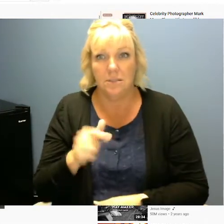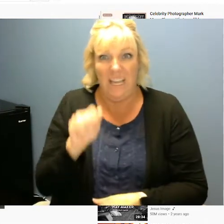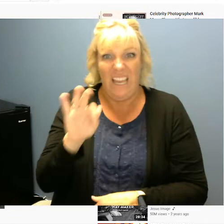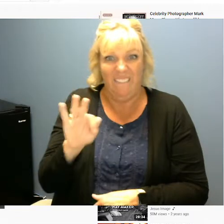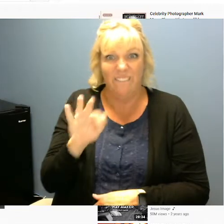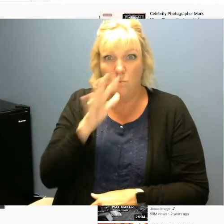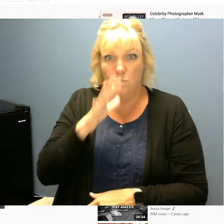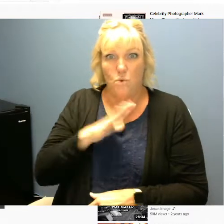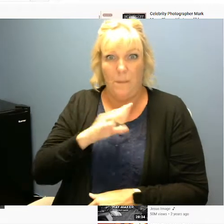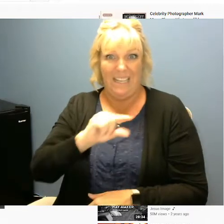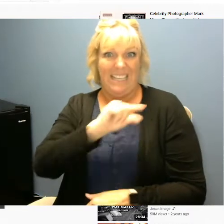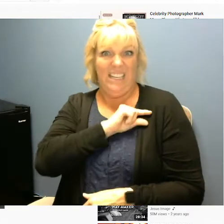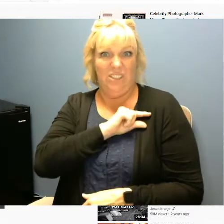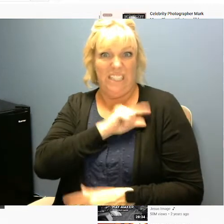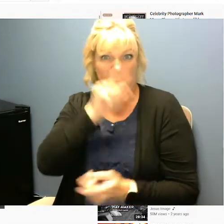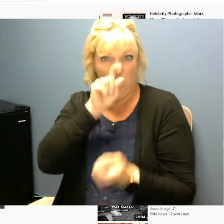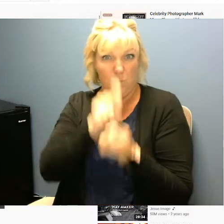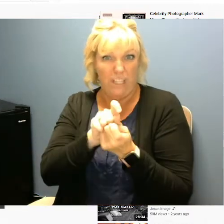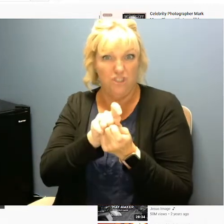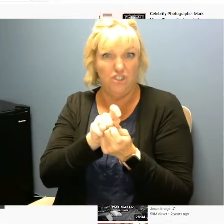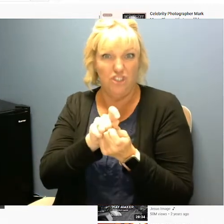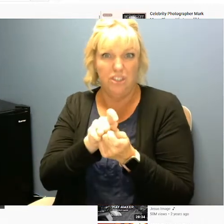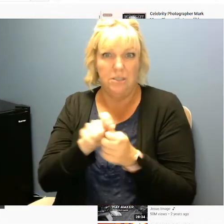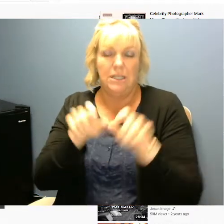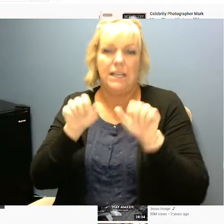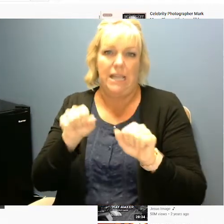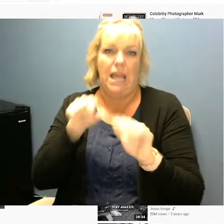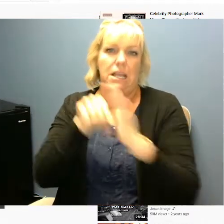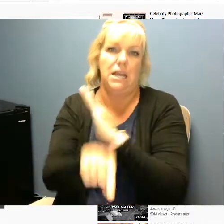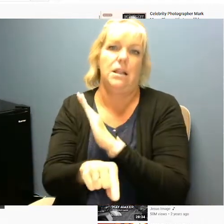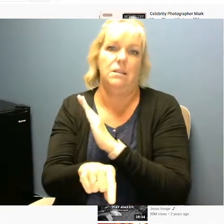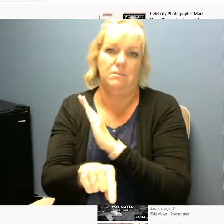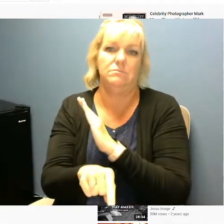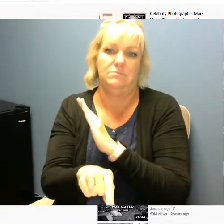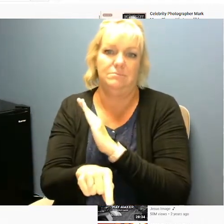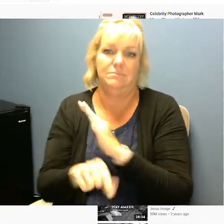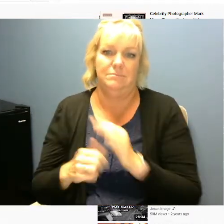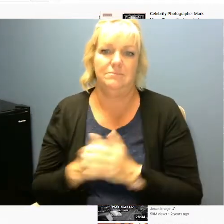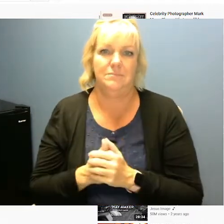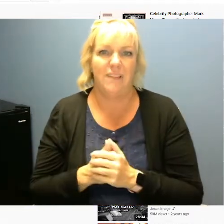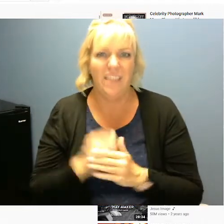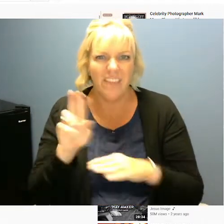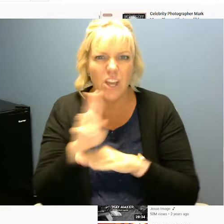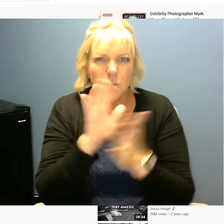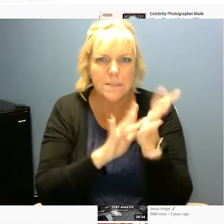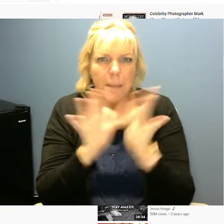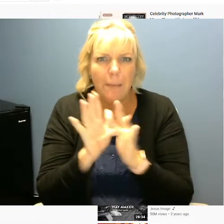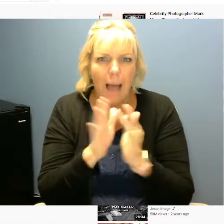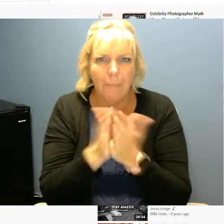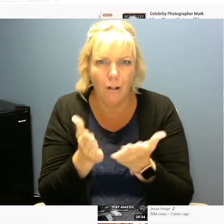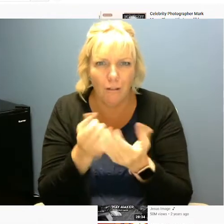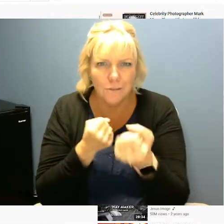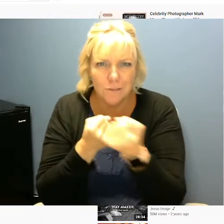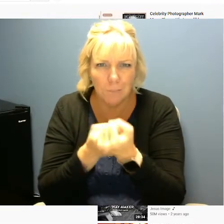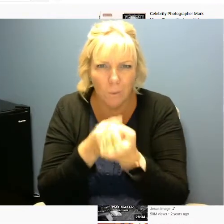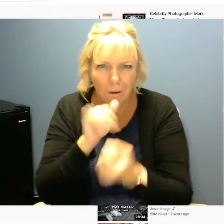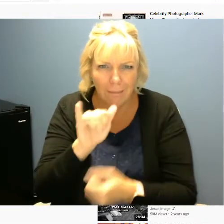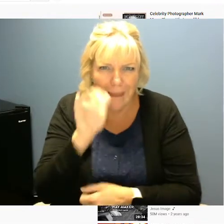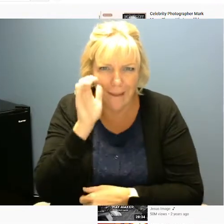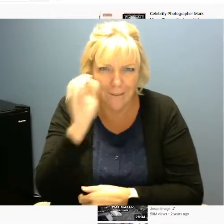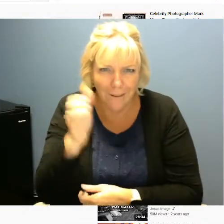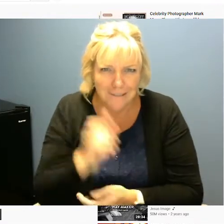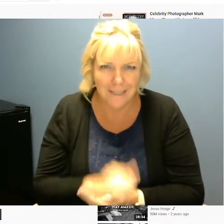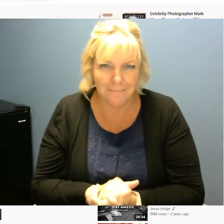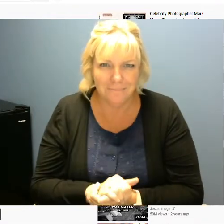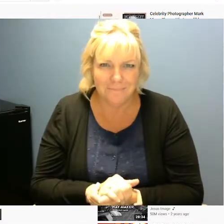for witchcraft and cites biblical passages to support that. So they're using their interpretation of the Christian Bible to write their